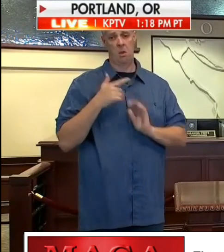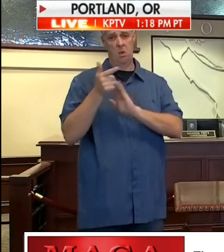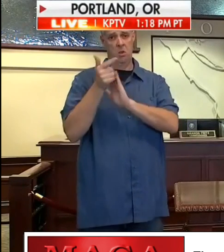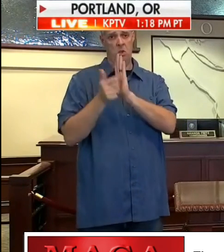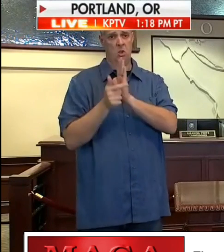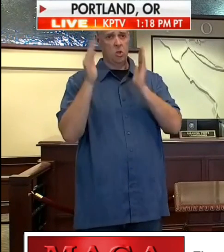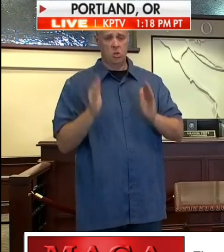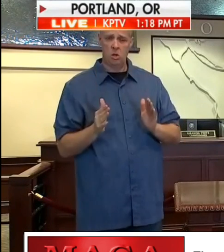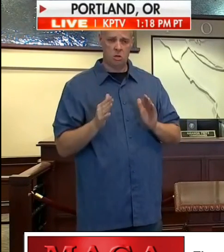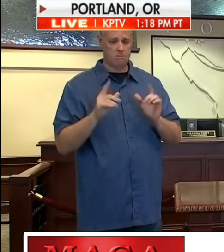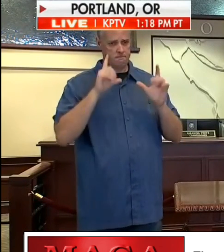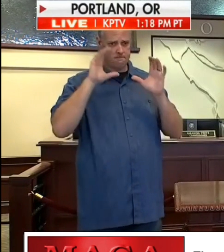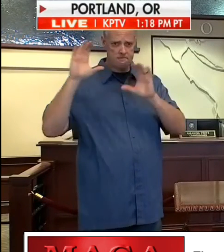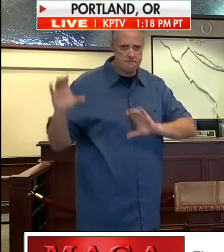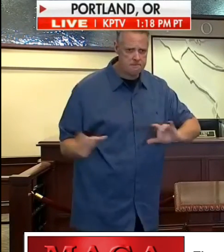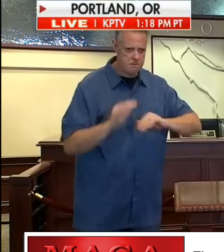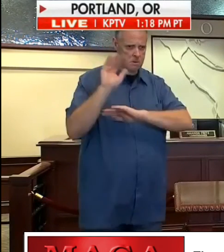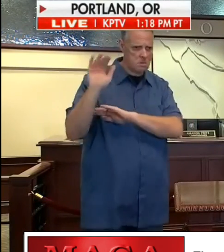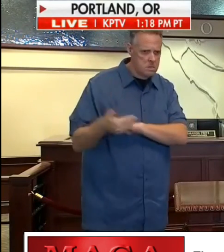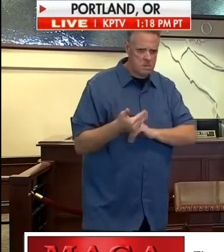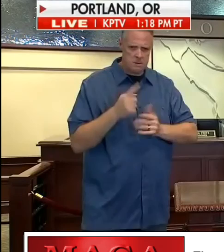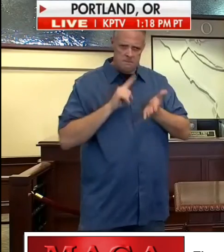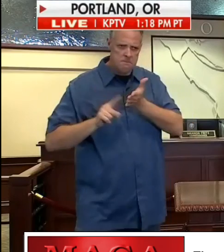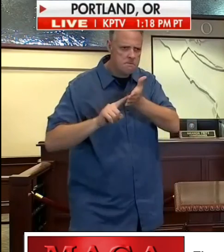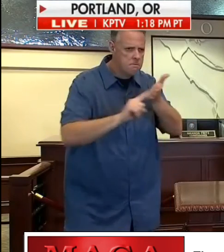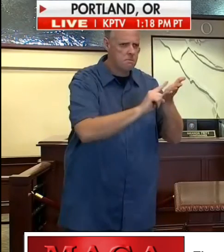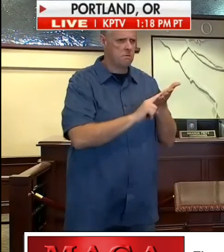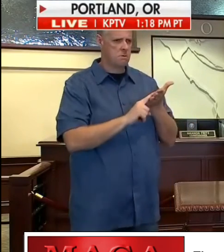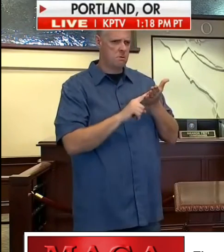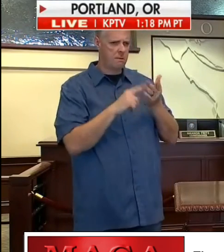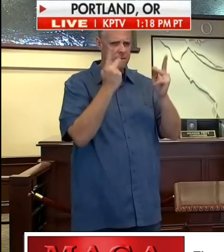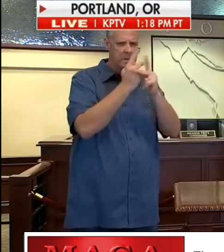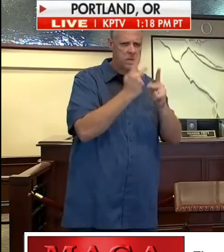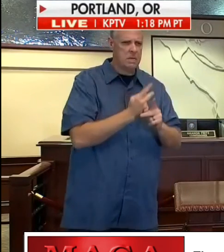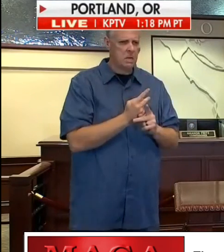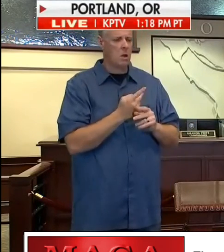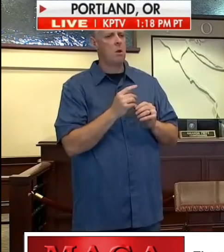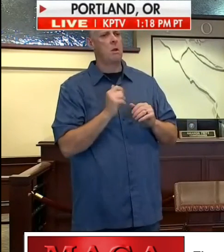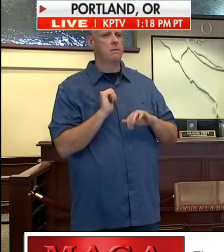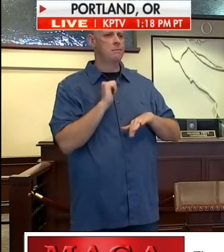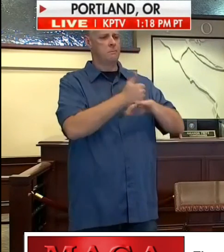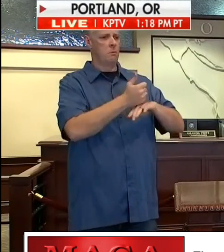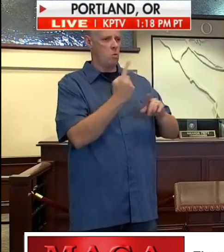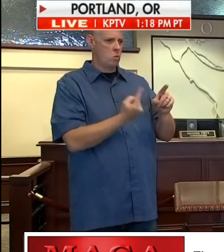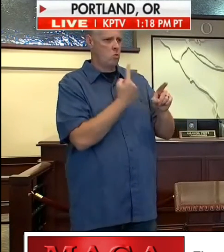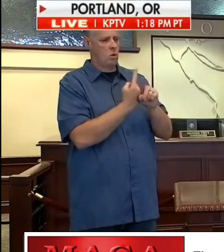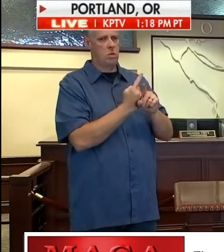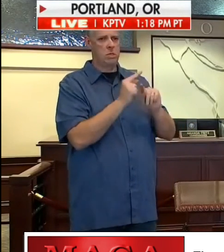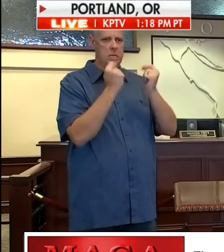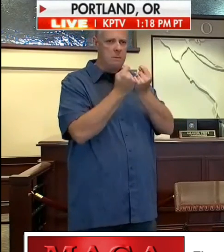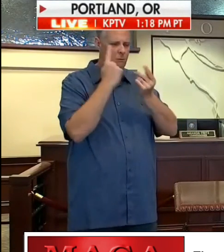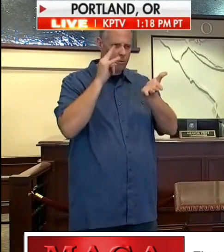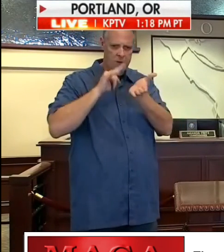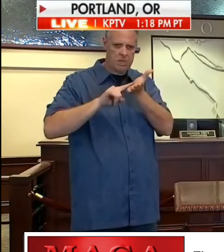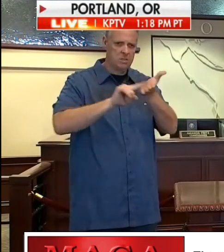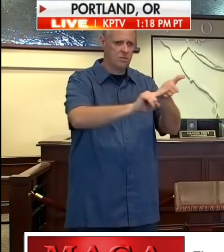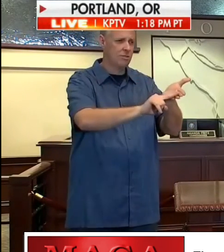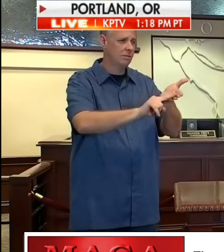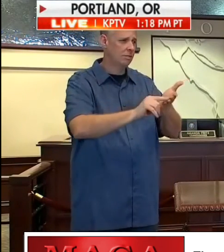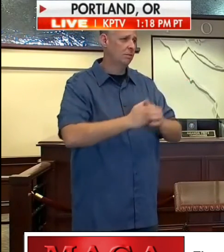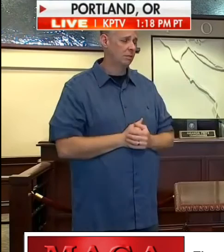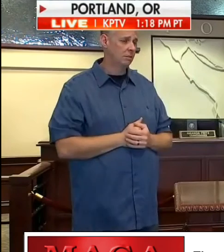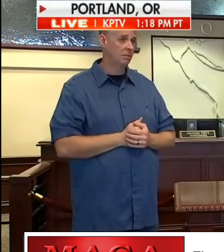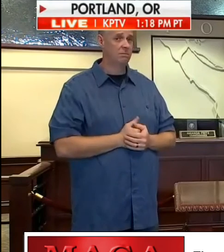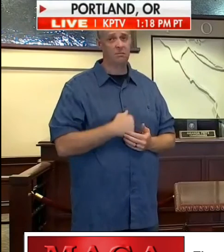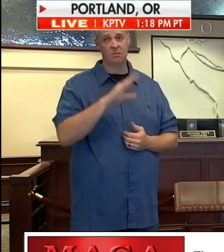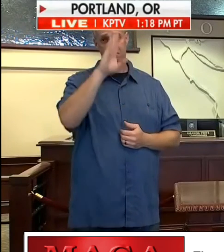office that were out all night working with them to help us find answers and do and put together a proper investigation. I know and